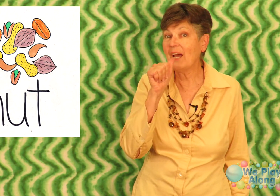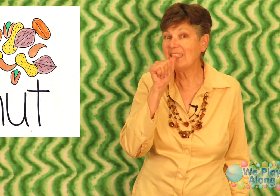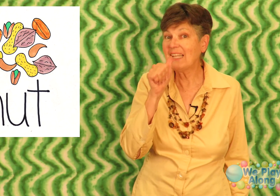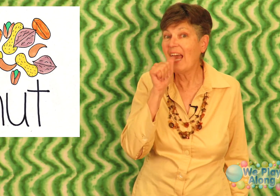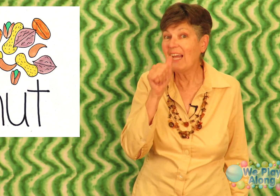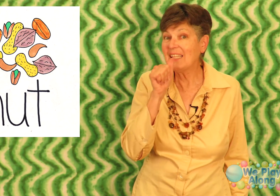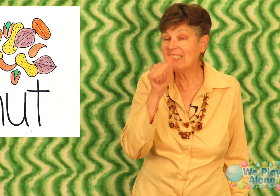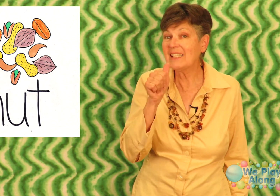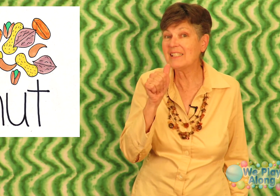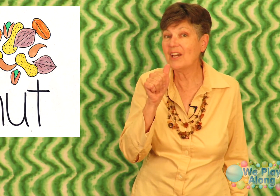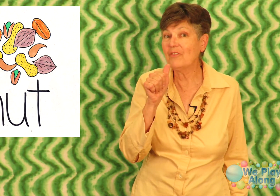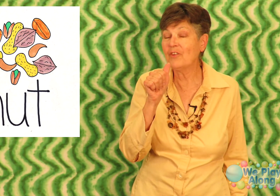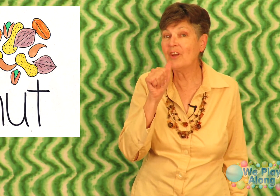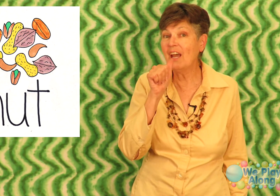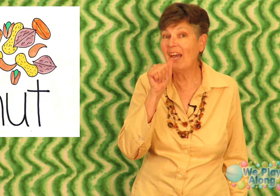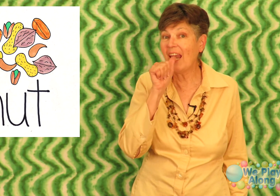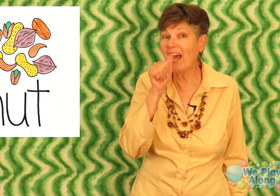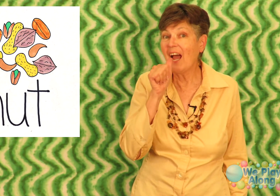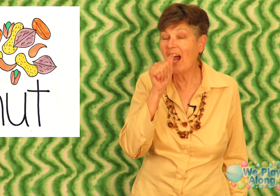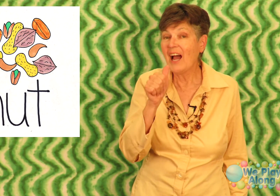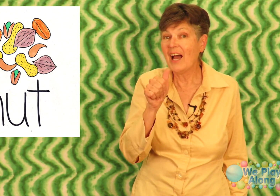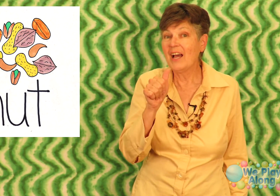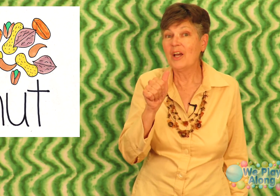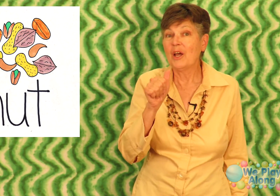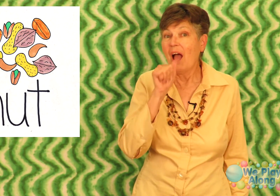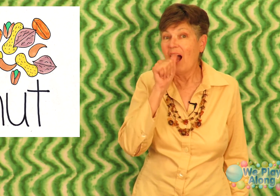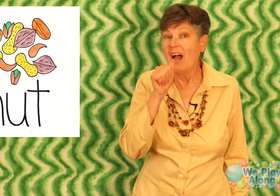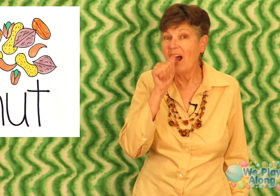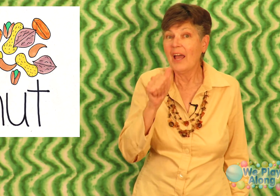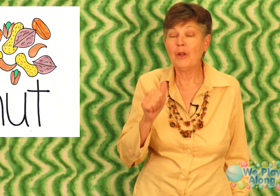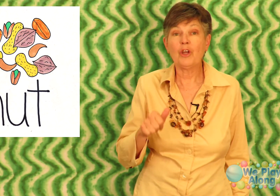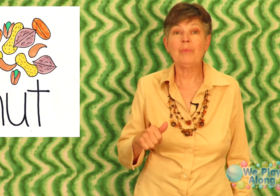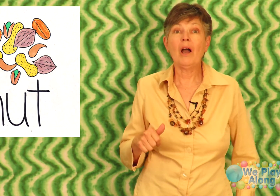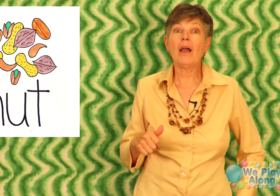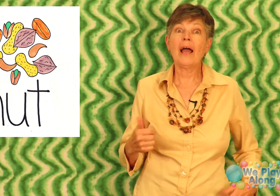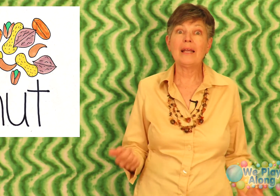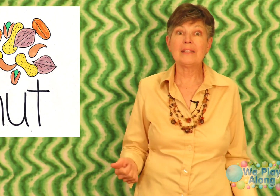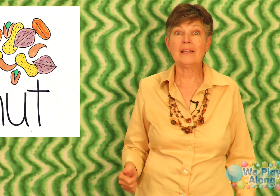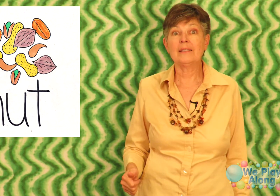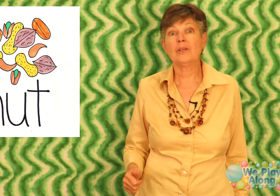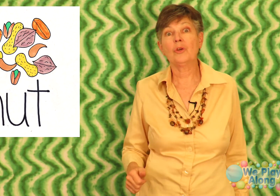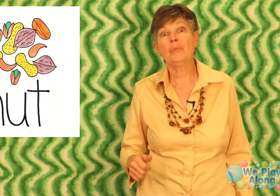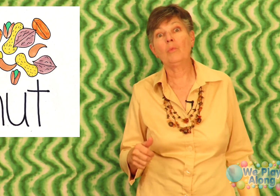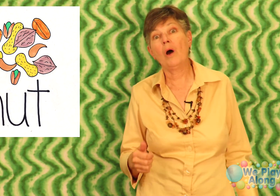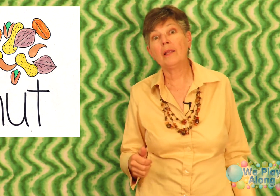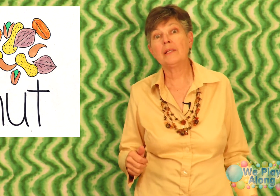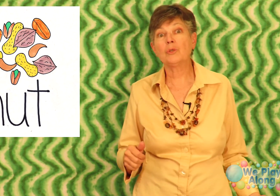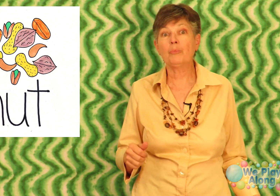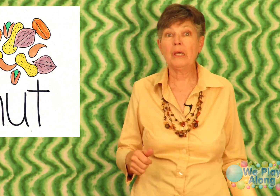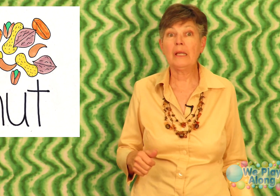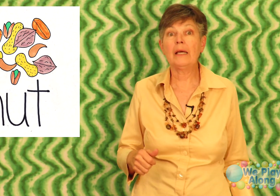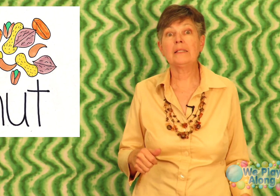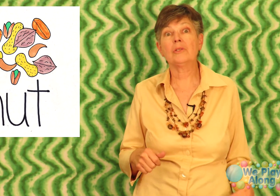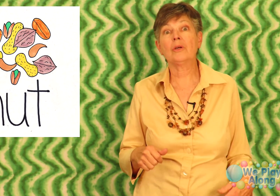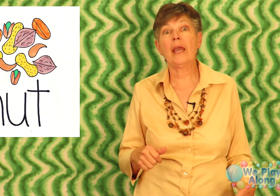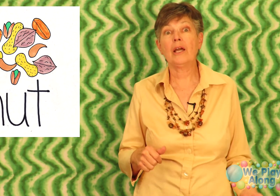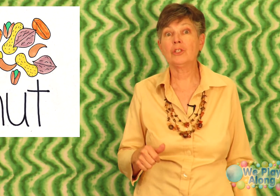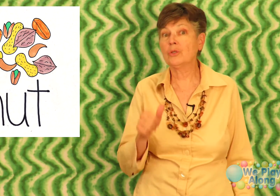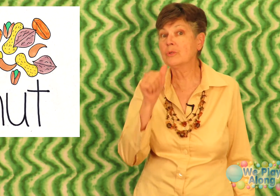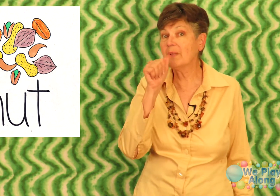twice. This is a sign for nut. Now, it could be all kinds of nuts. It could be walnuts or peanuts or cashews, but